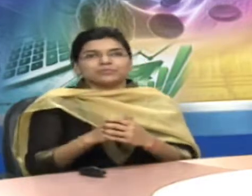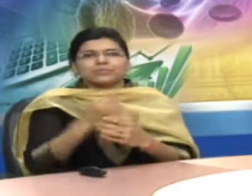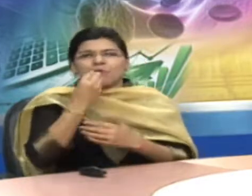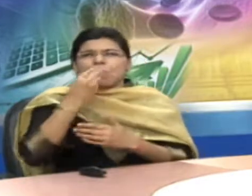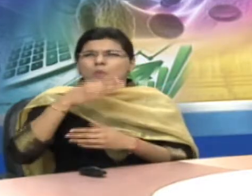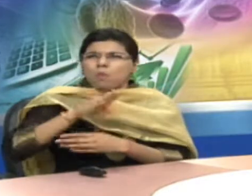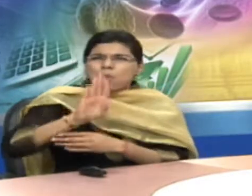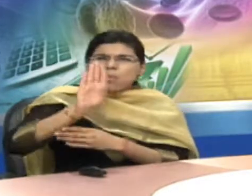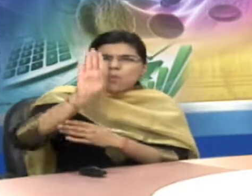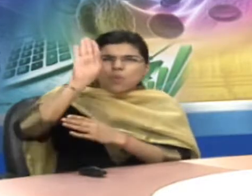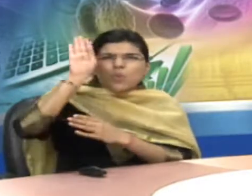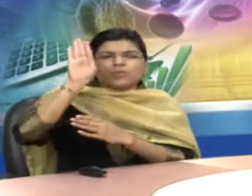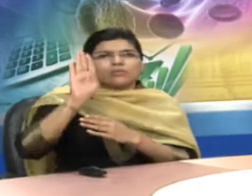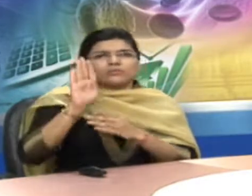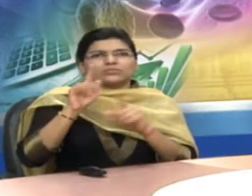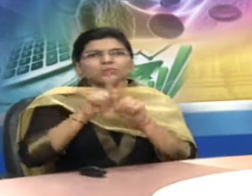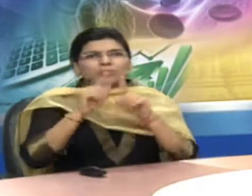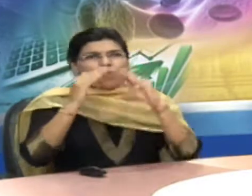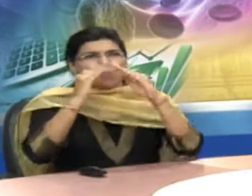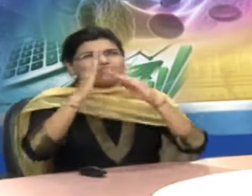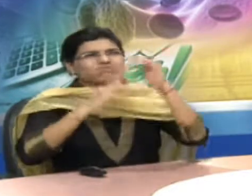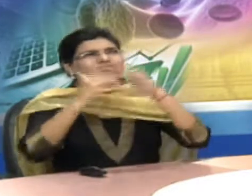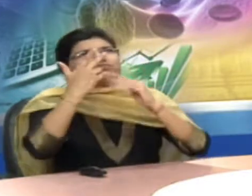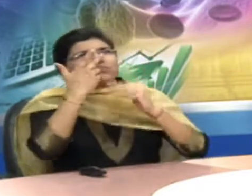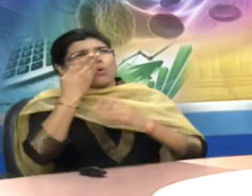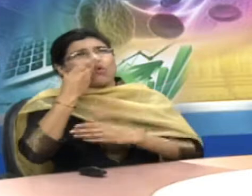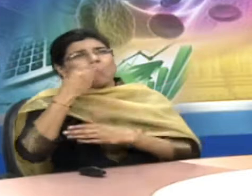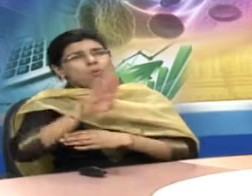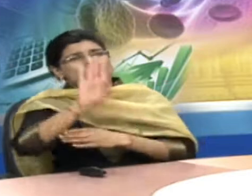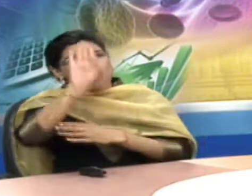Sixth word is old.